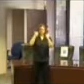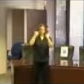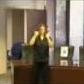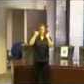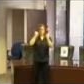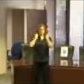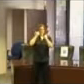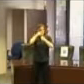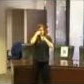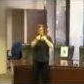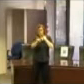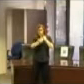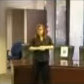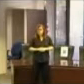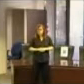Opposed?